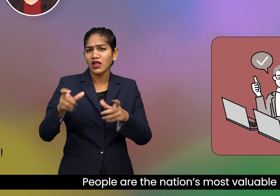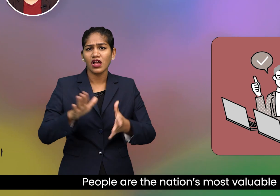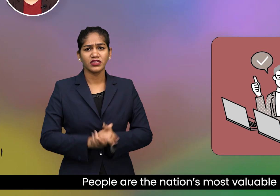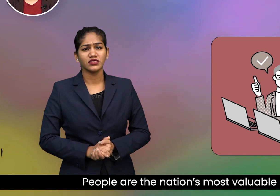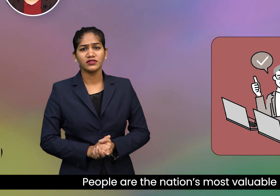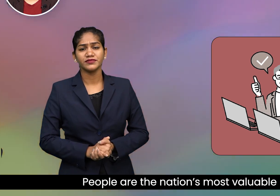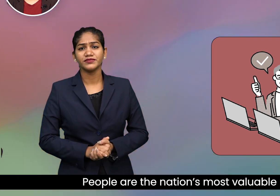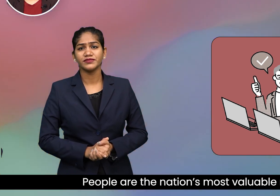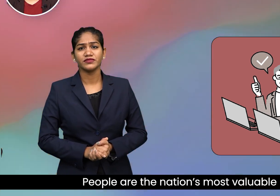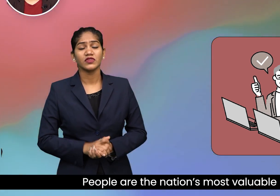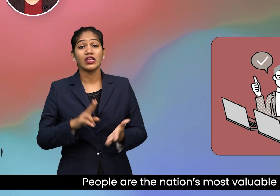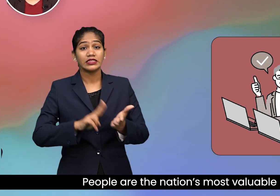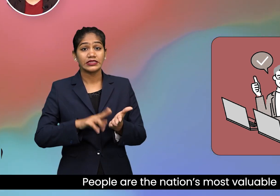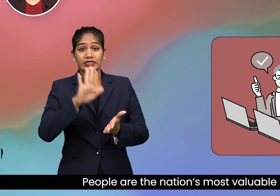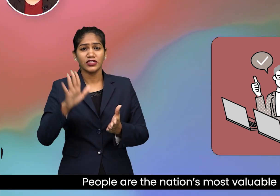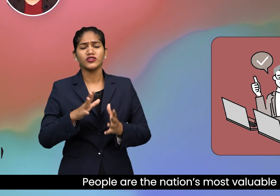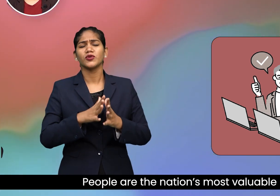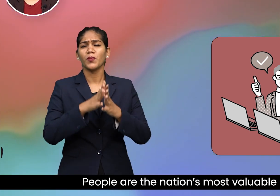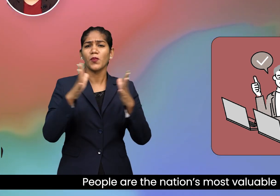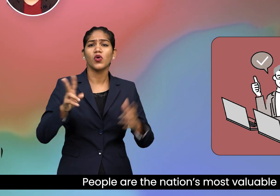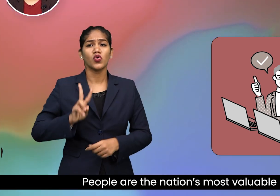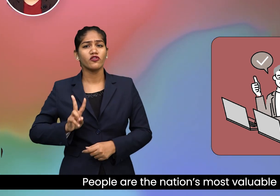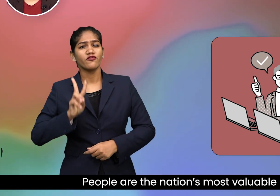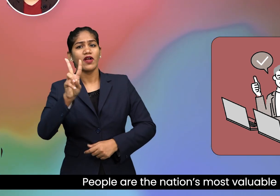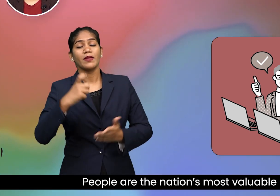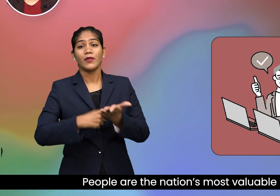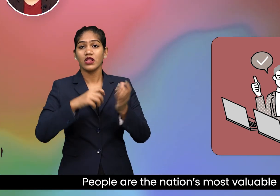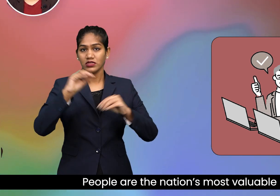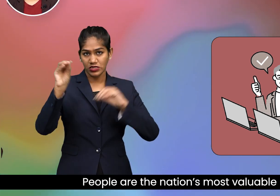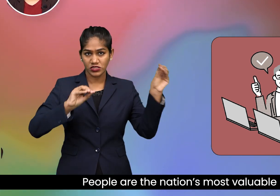People are the nation's most valuable resource.